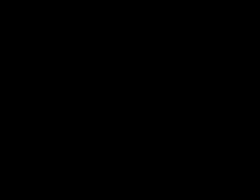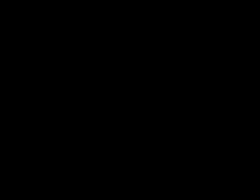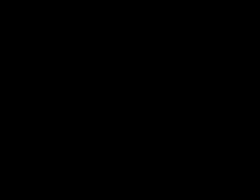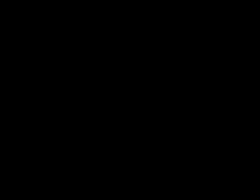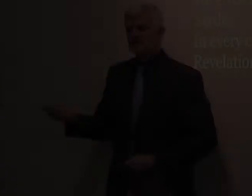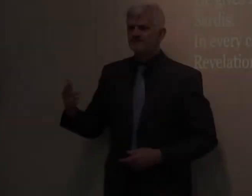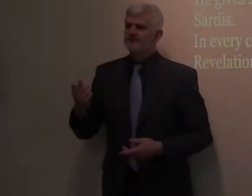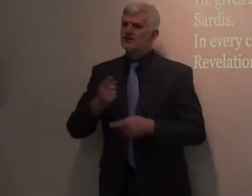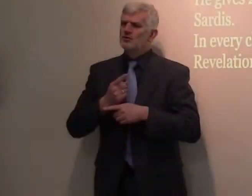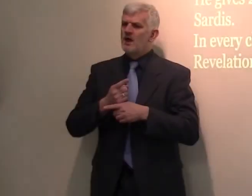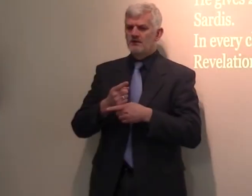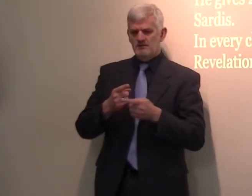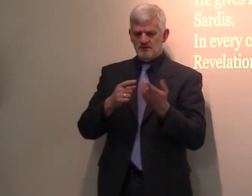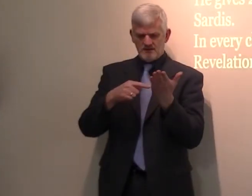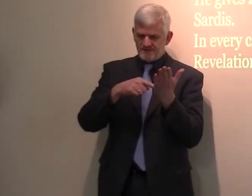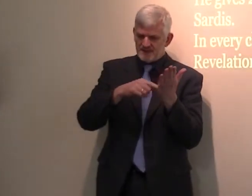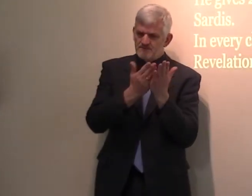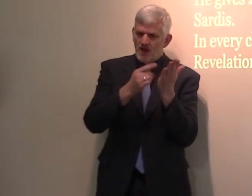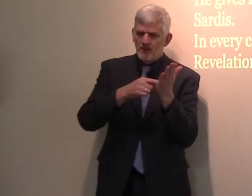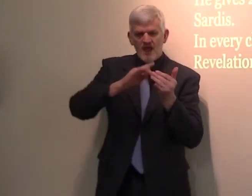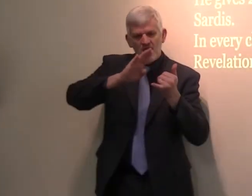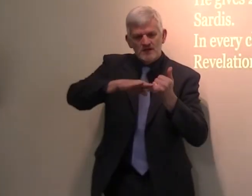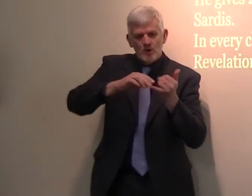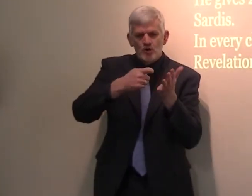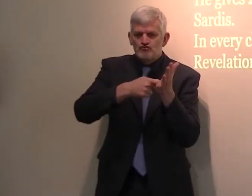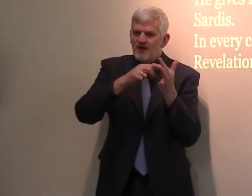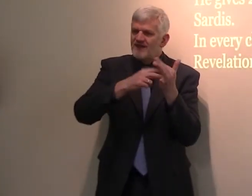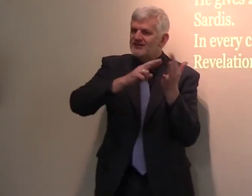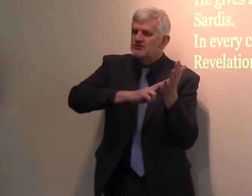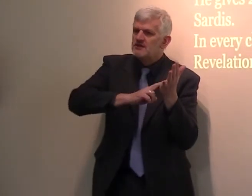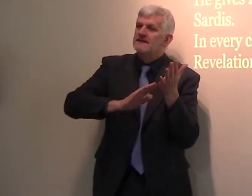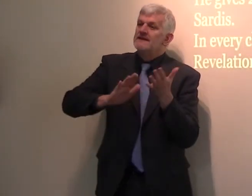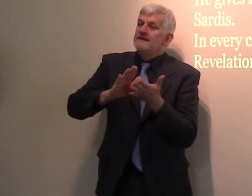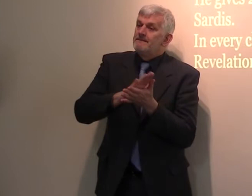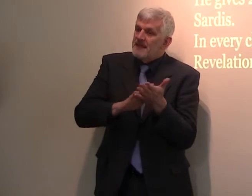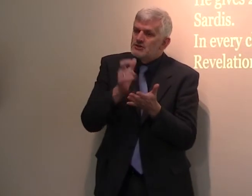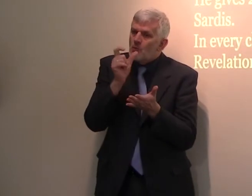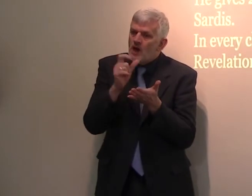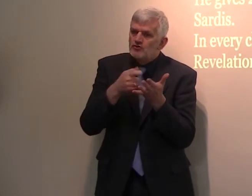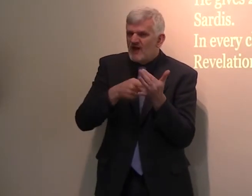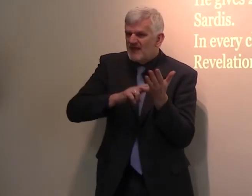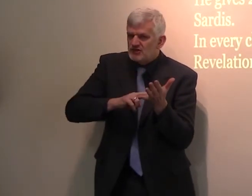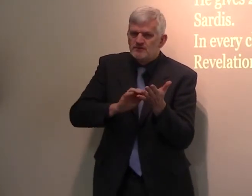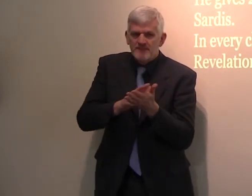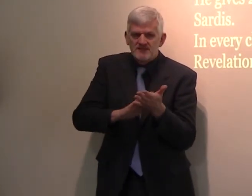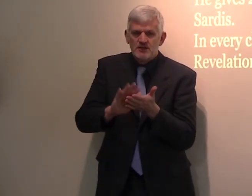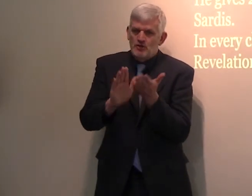So in each letter, the Lord is unveiling unto us a little bit more of His mercy. Isn't